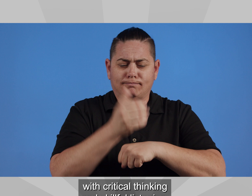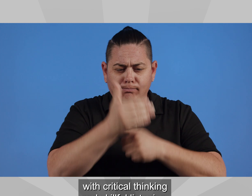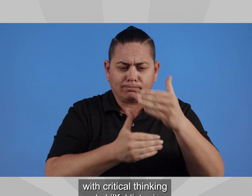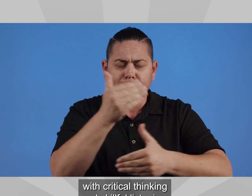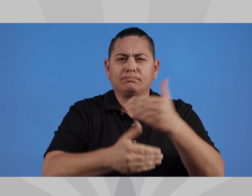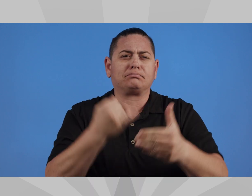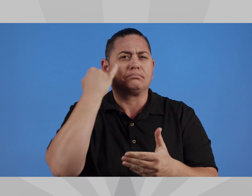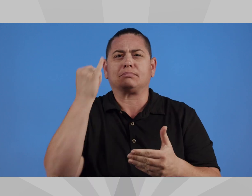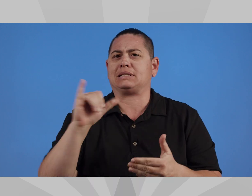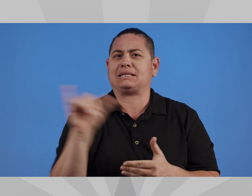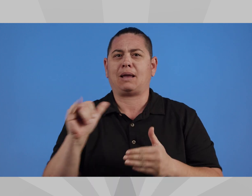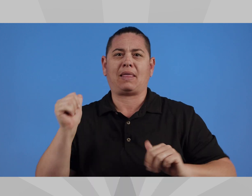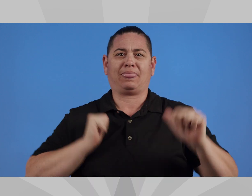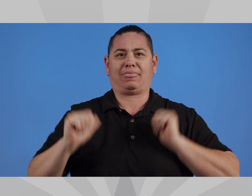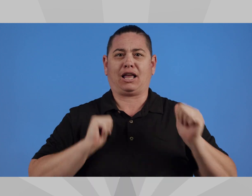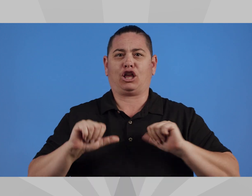skillful listening.